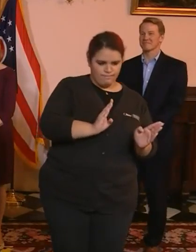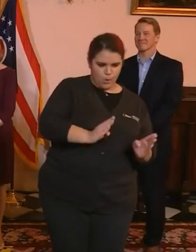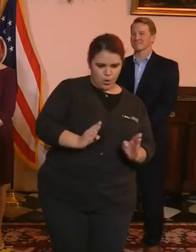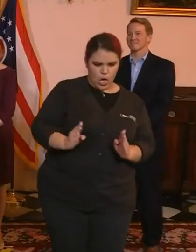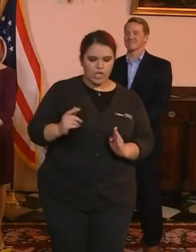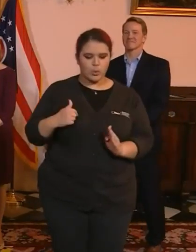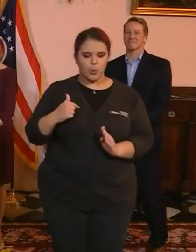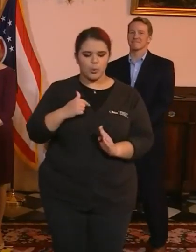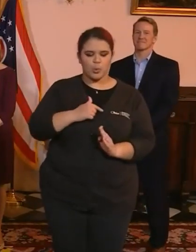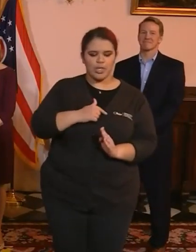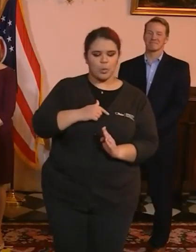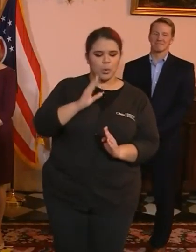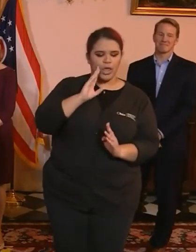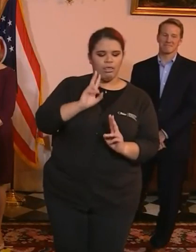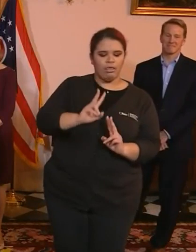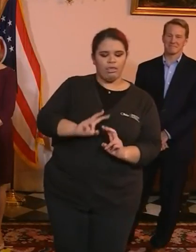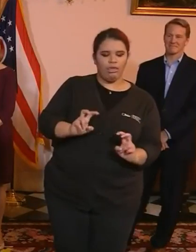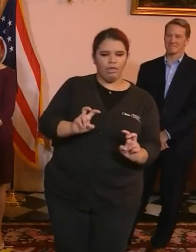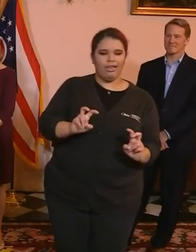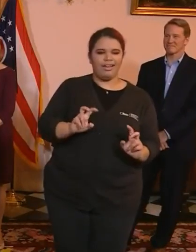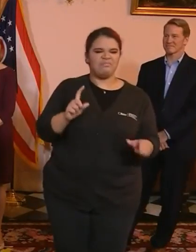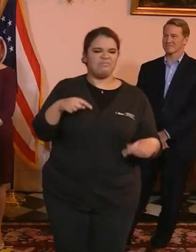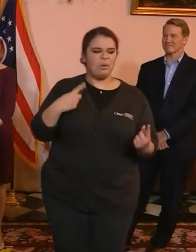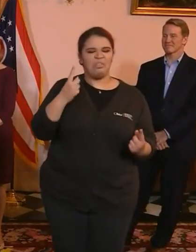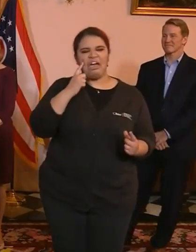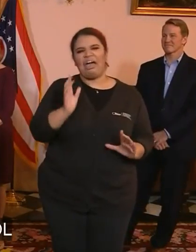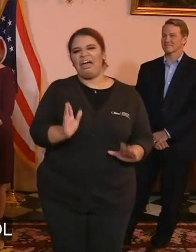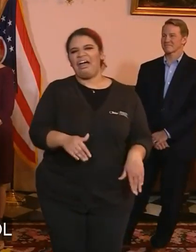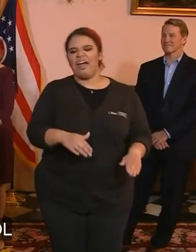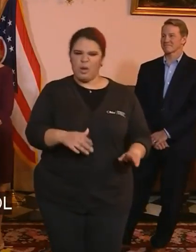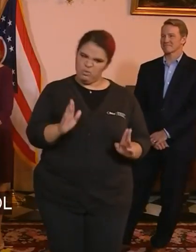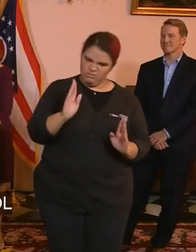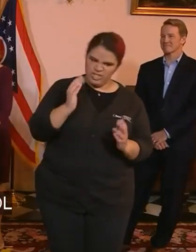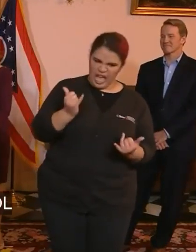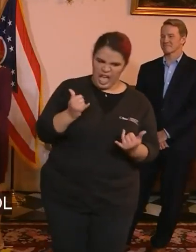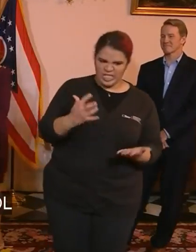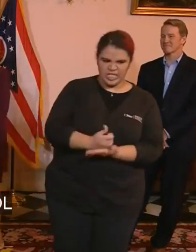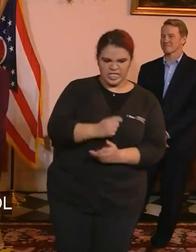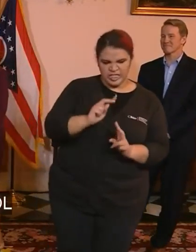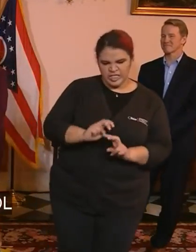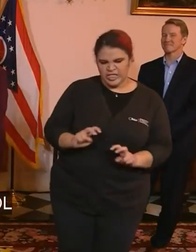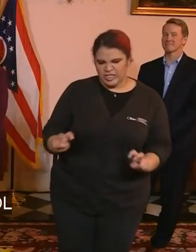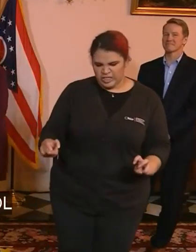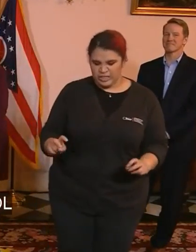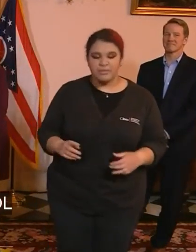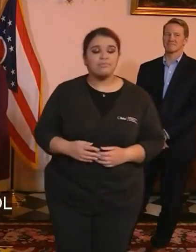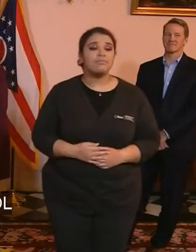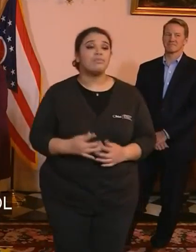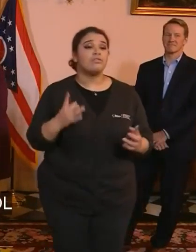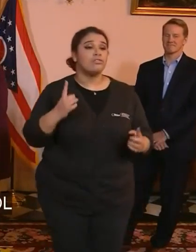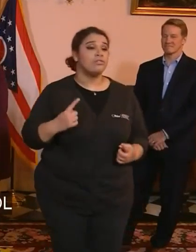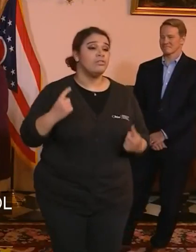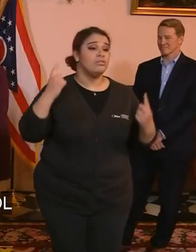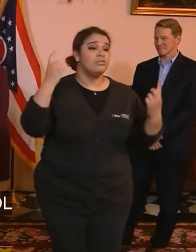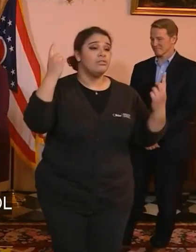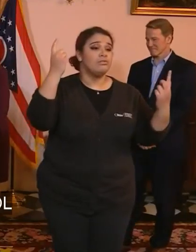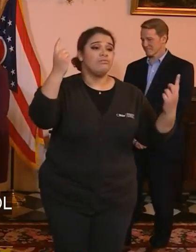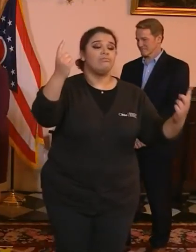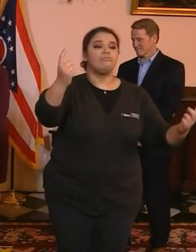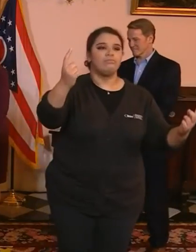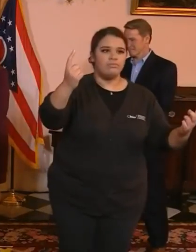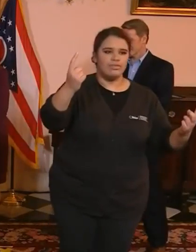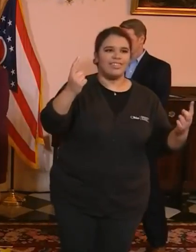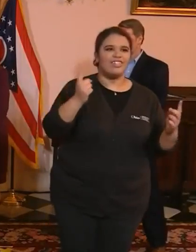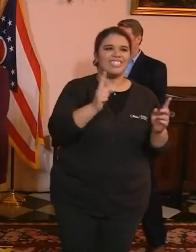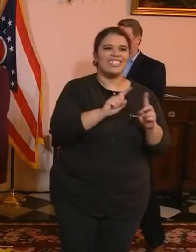Public health is so vitally important, and we go through these cycles through history with this field. But,